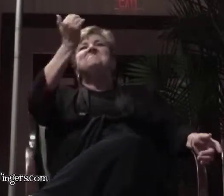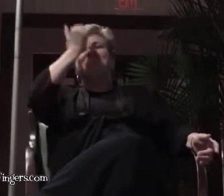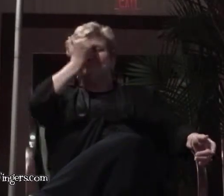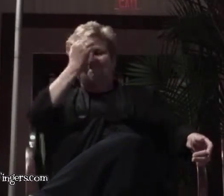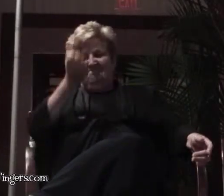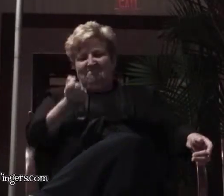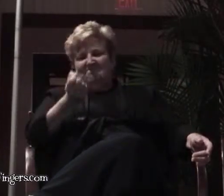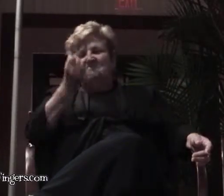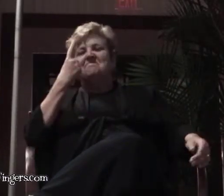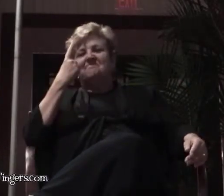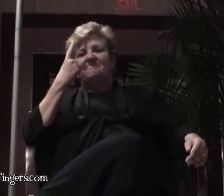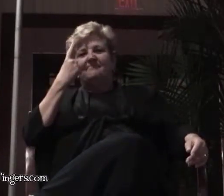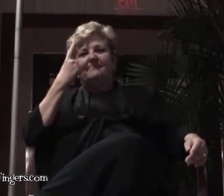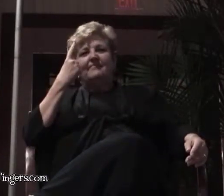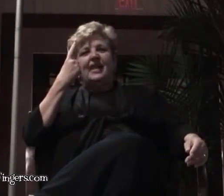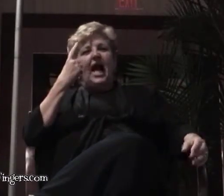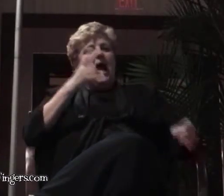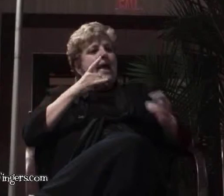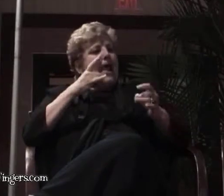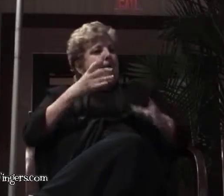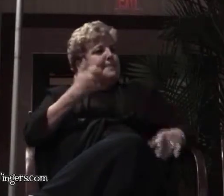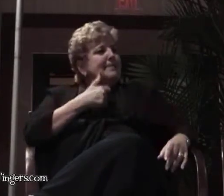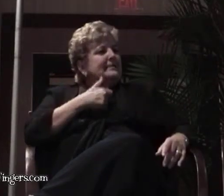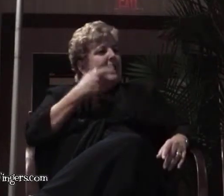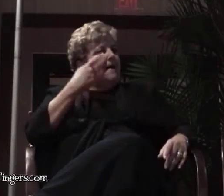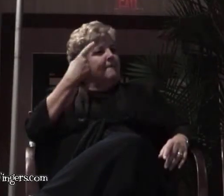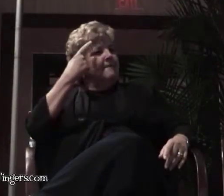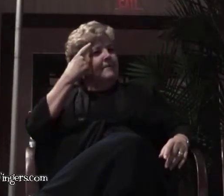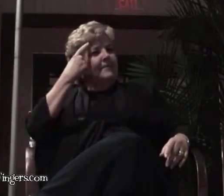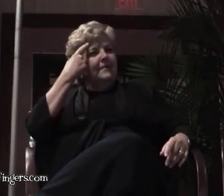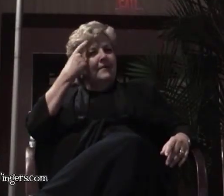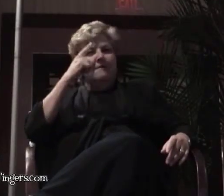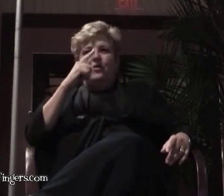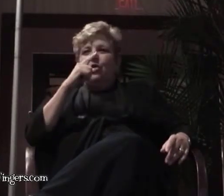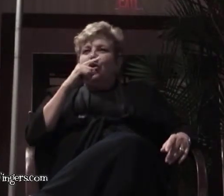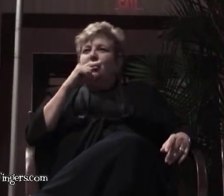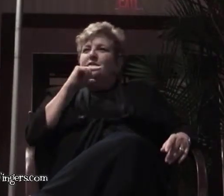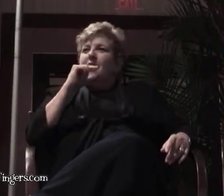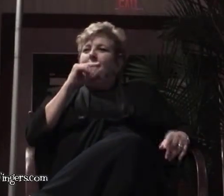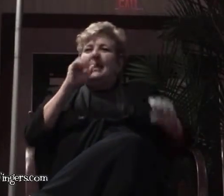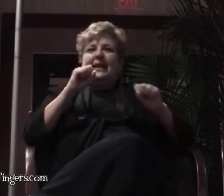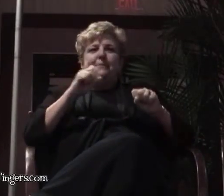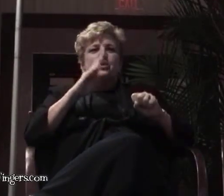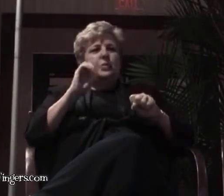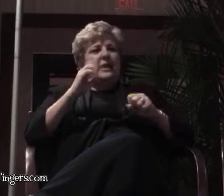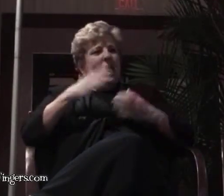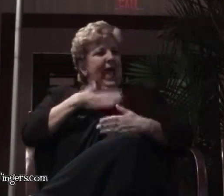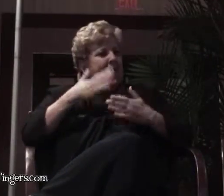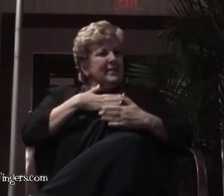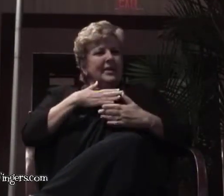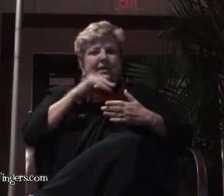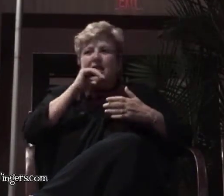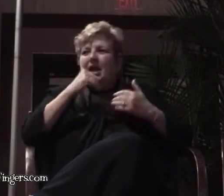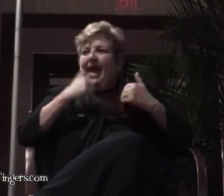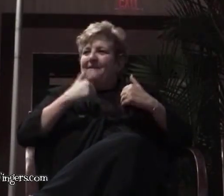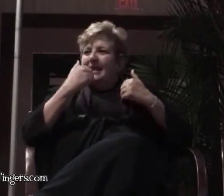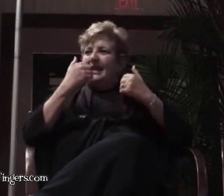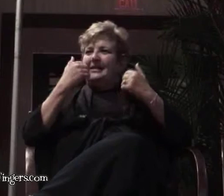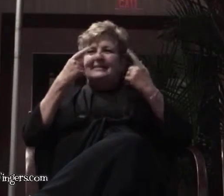had loathed myself for not being able to wrestle some kind of happiness, some kind of success out of my life. I've accomplished everything I set